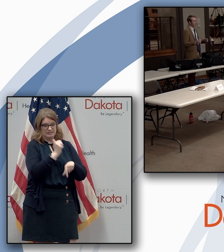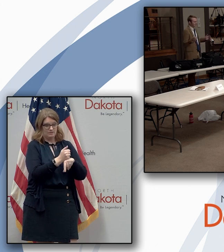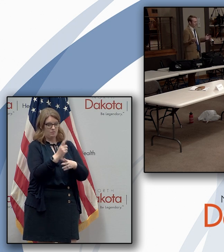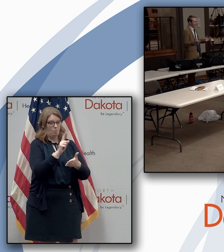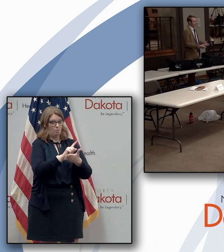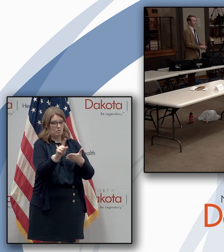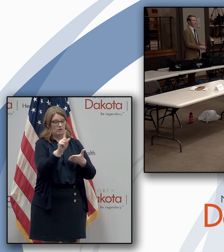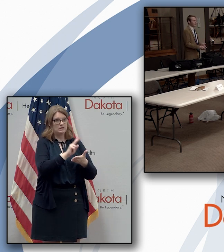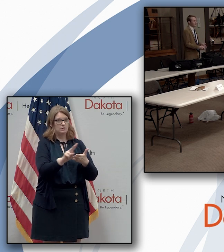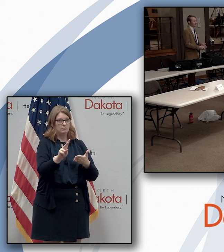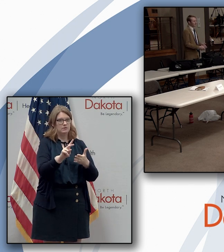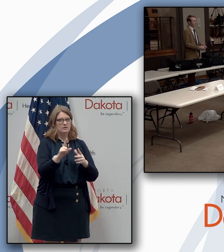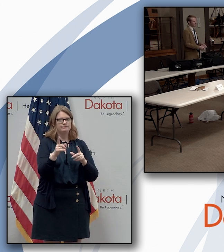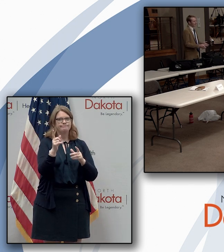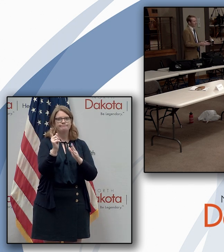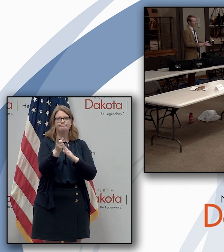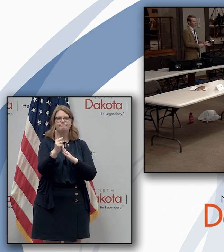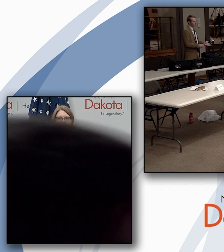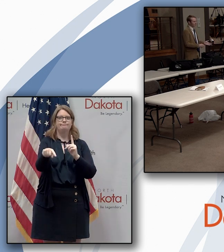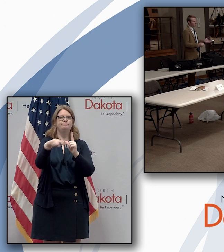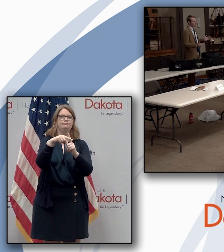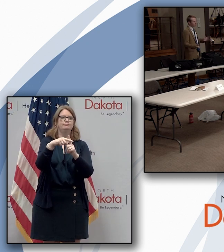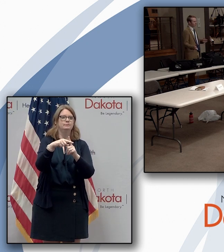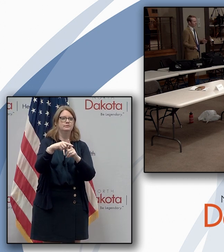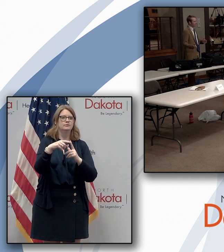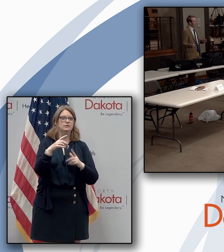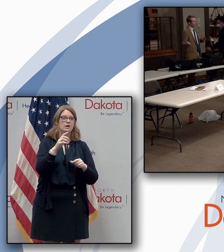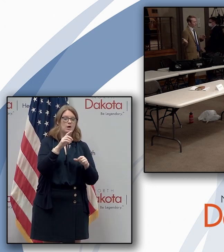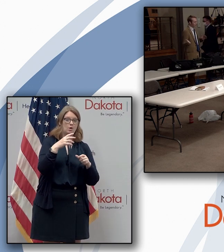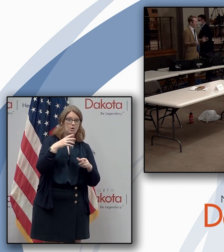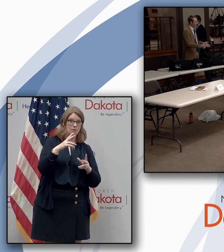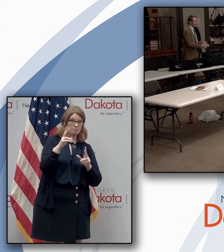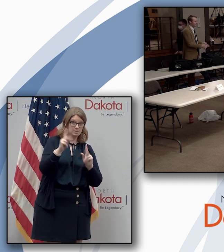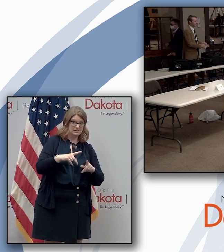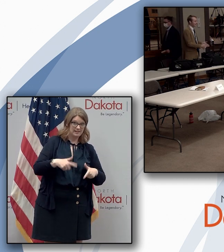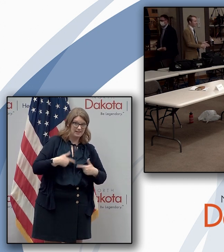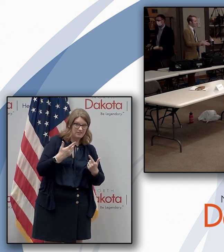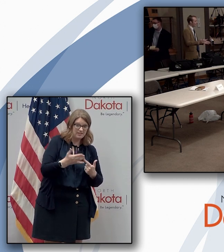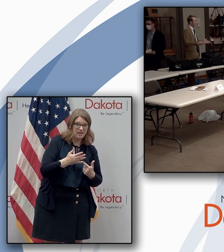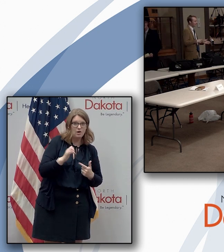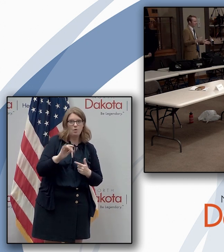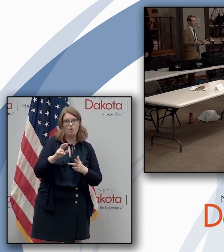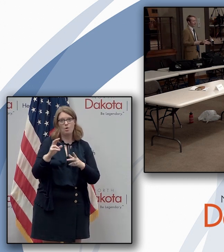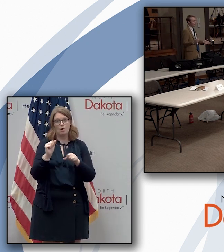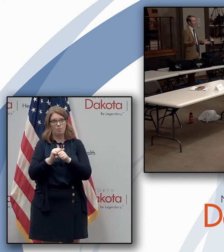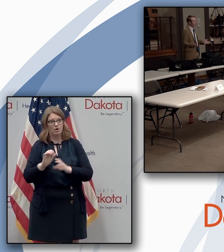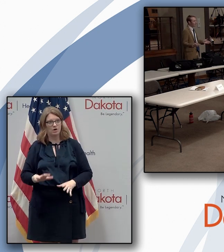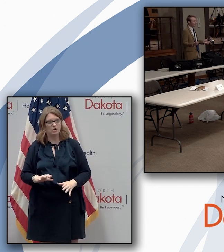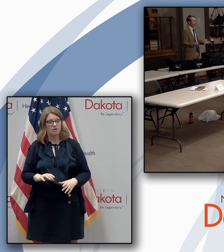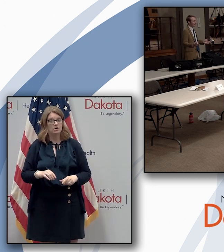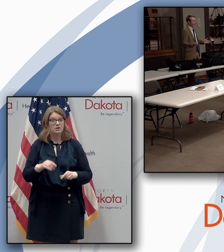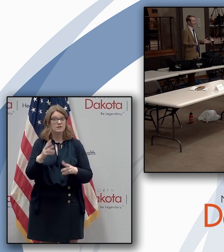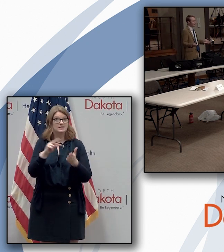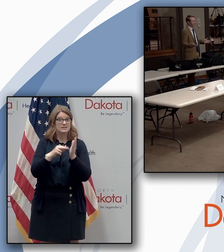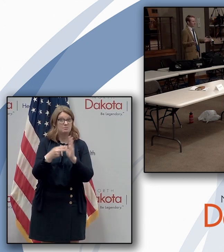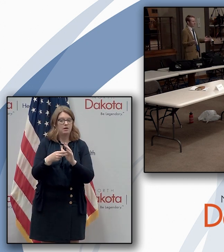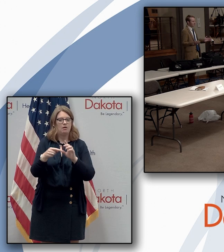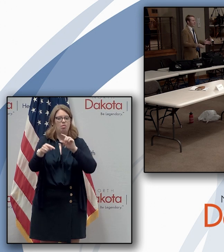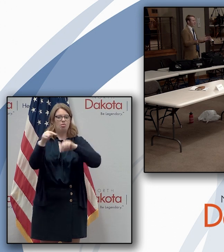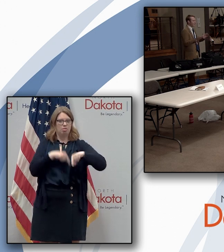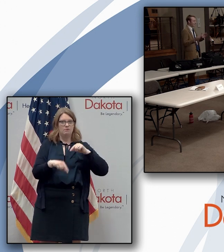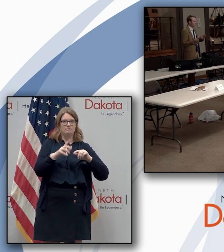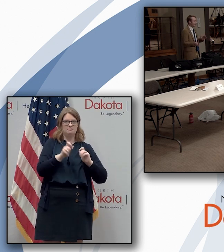and then a positive case comes up between either a resident or a worker. Do they go straight back to phase one and have to come up with that new plan, or can they